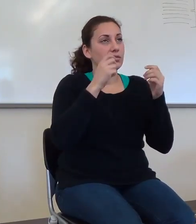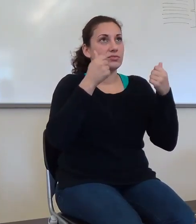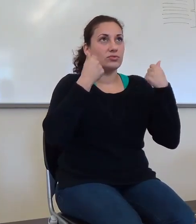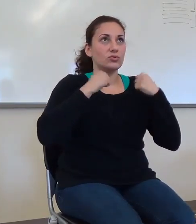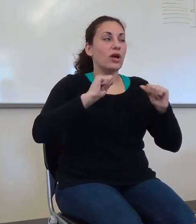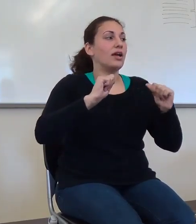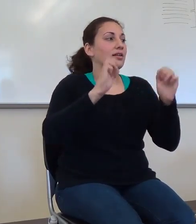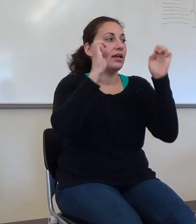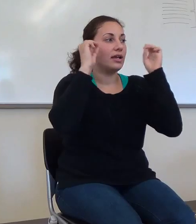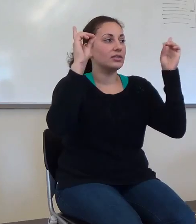Okay.